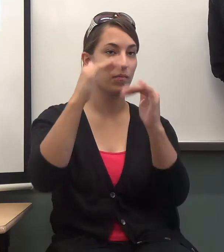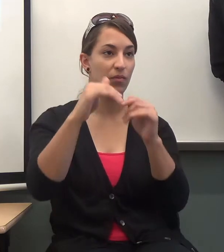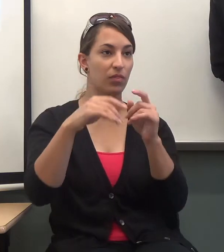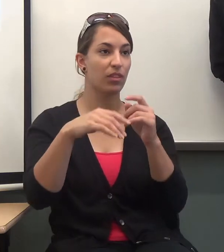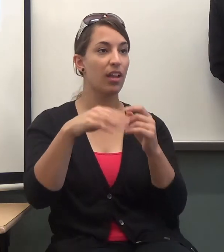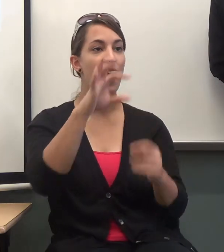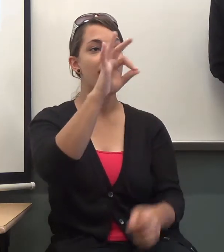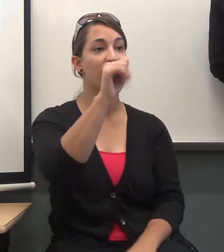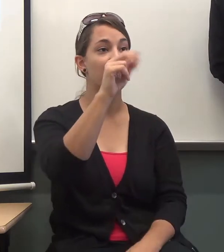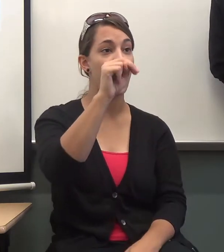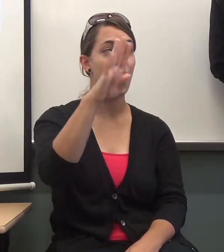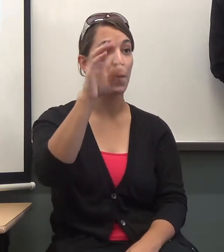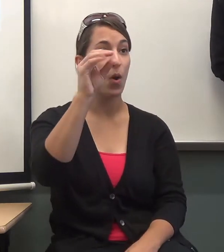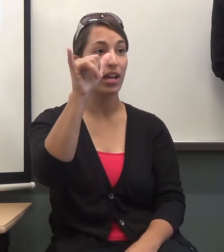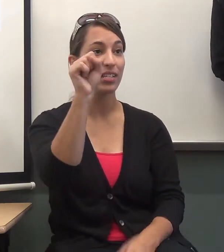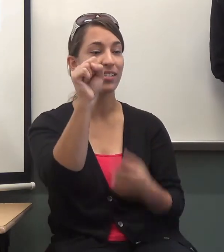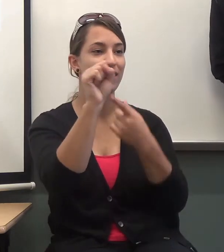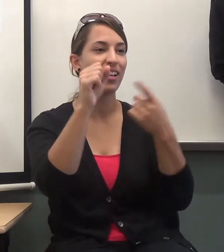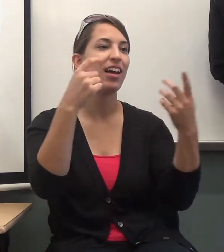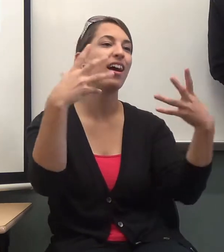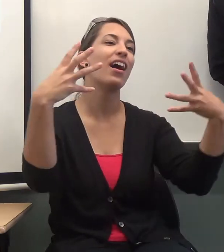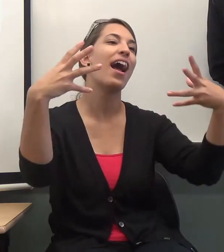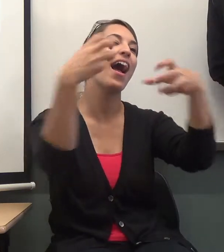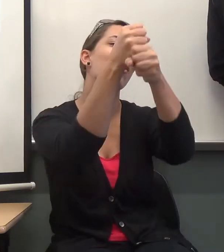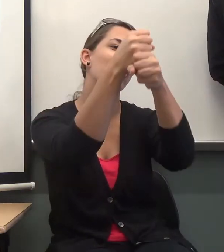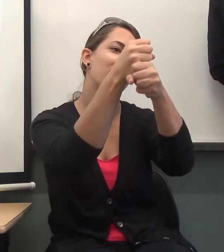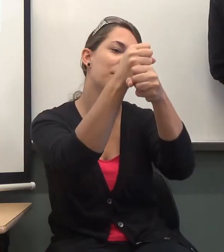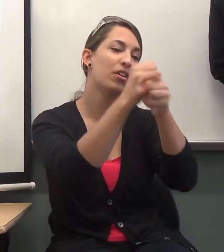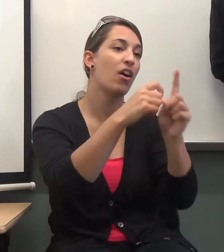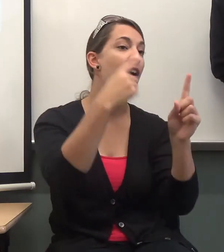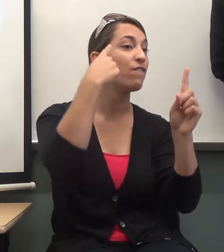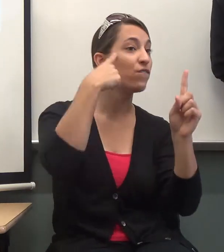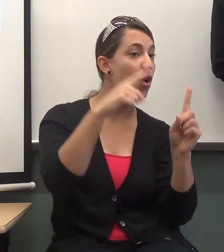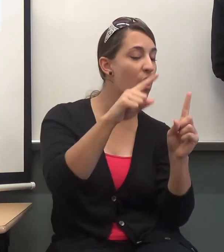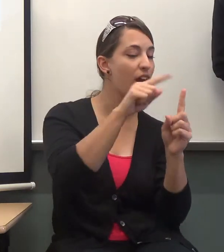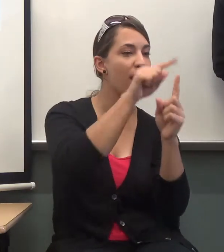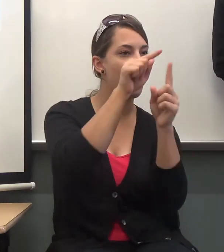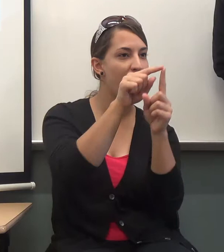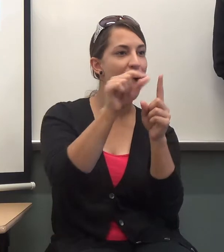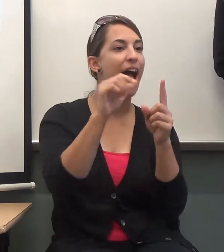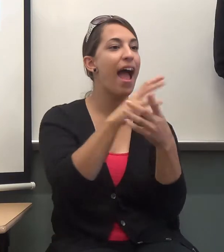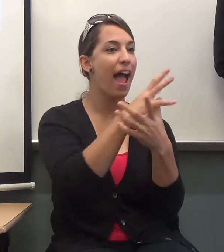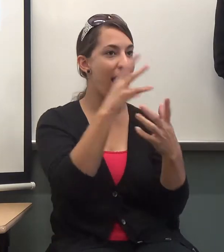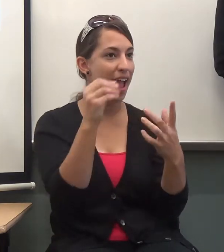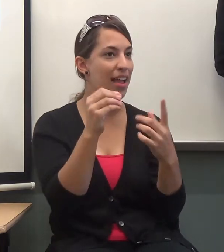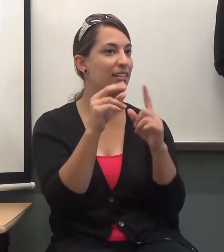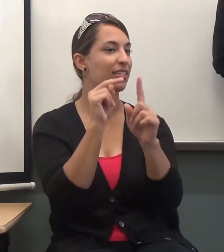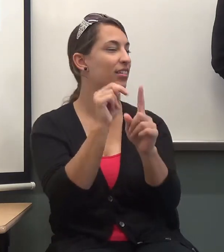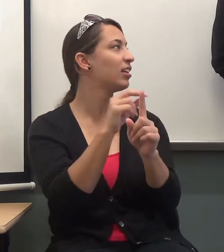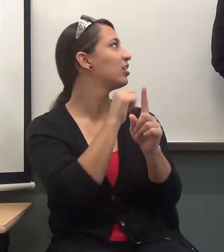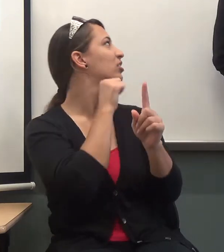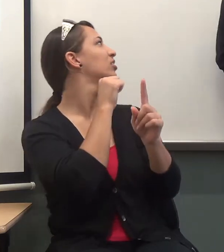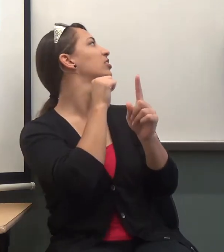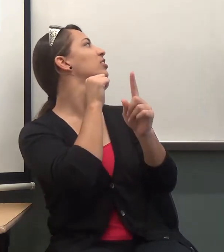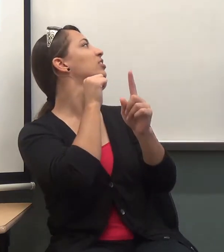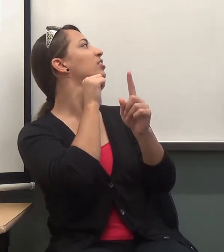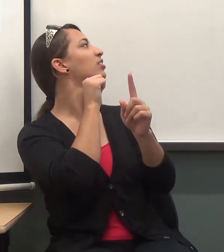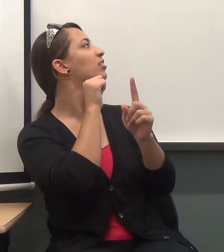and, nor, but, or, yet, so. nicely done. Thank you. Where does the comma go with